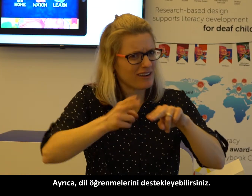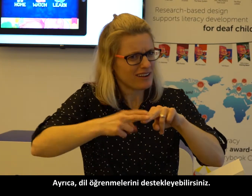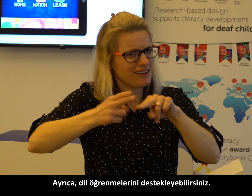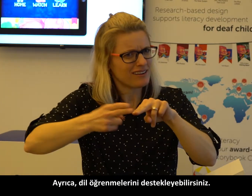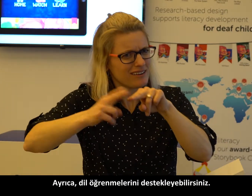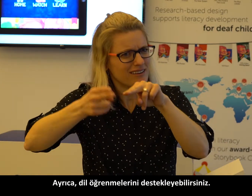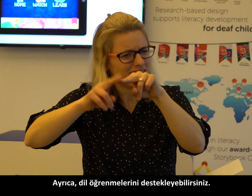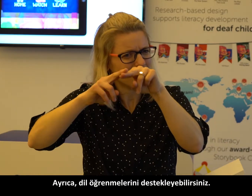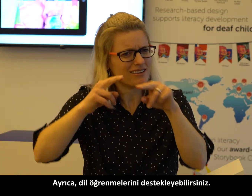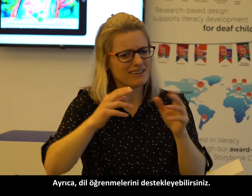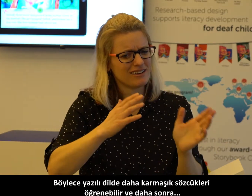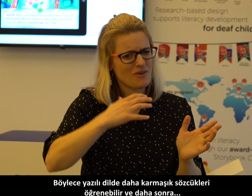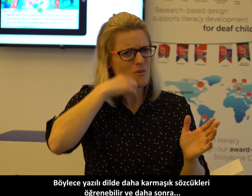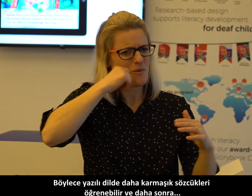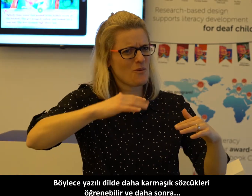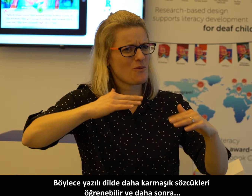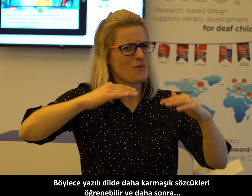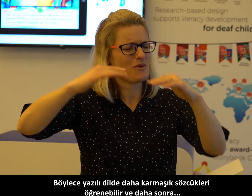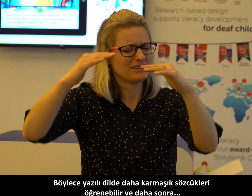scaffolding their language learning so that they're learning more and more